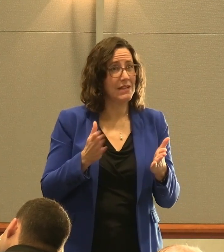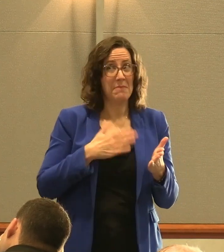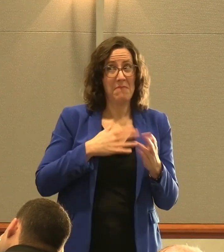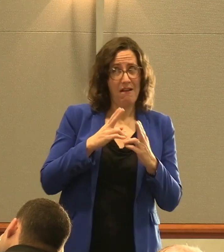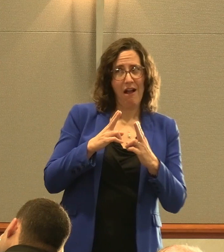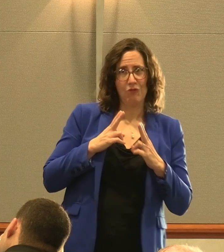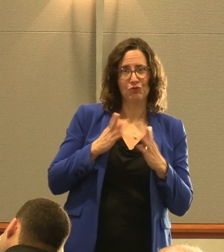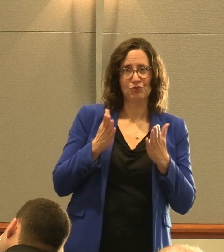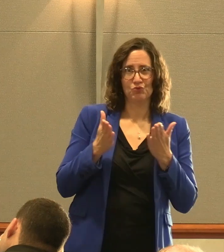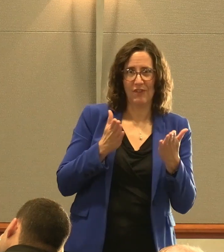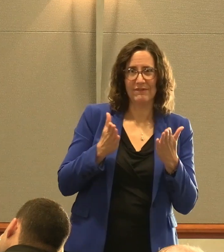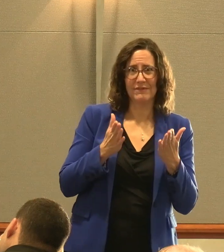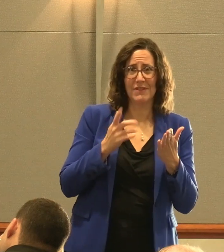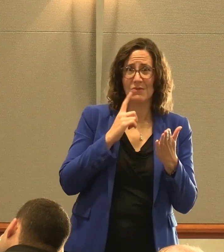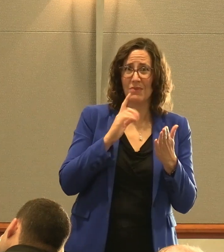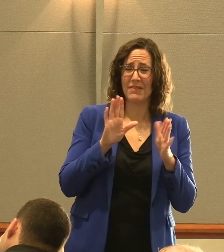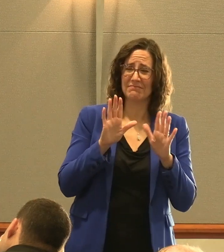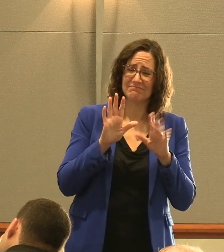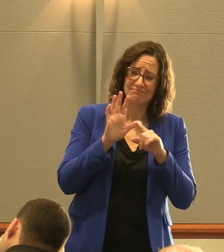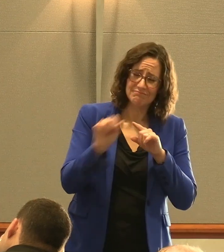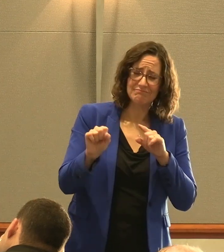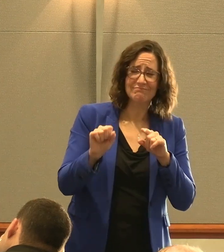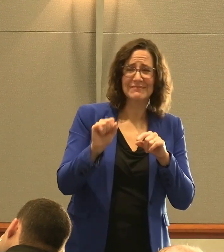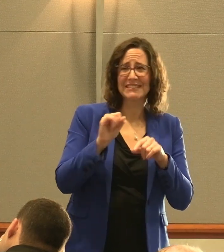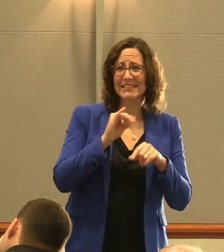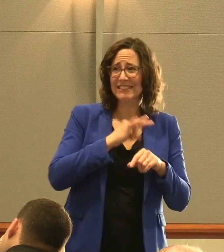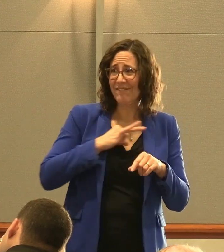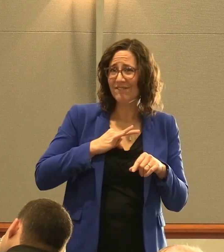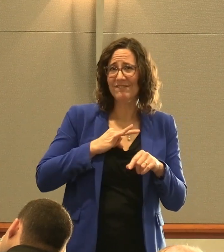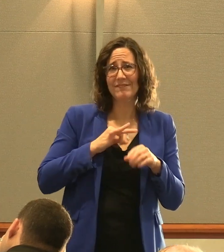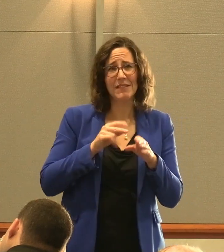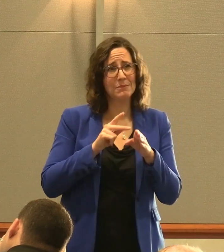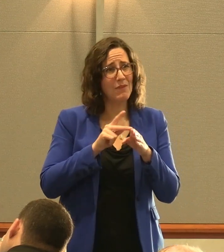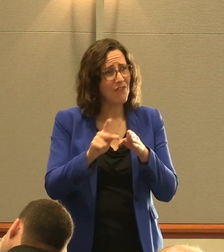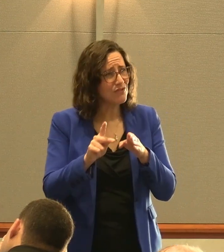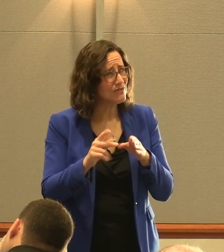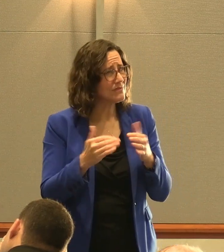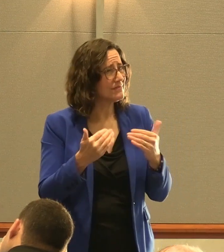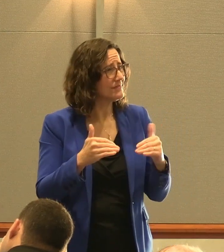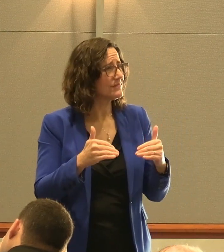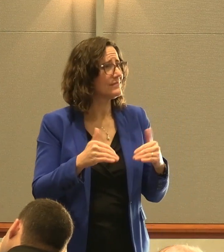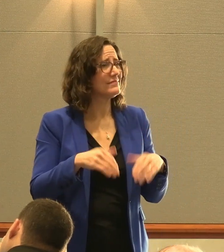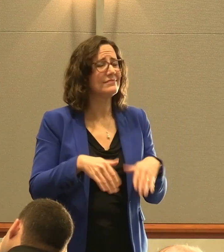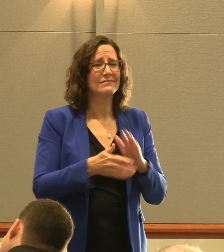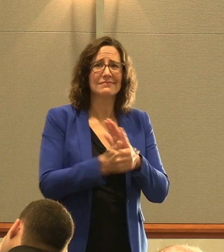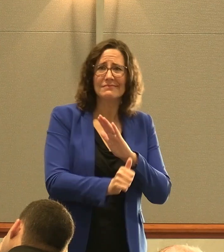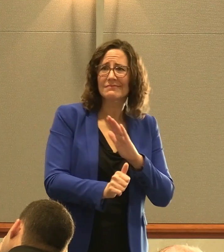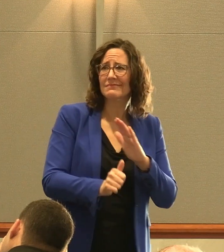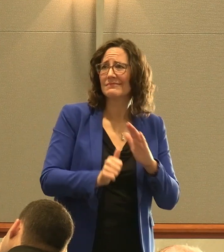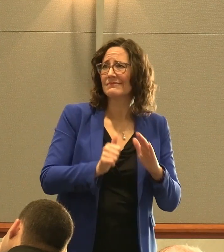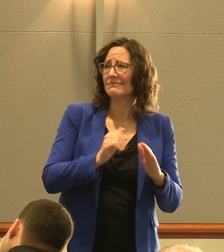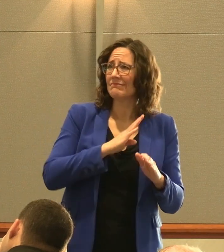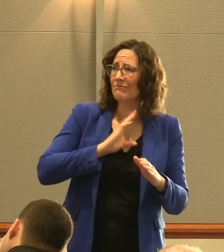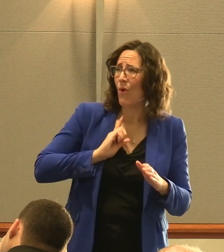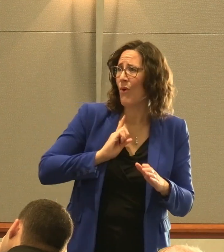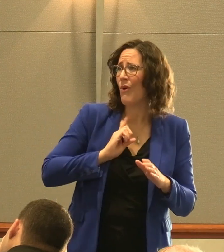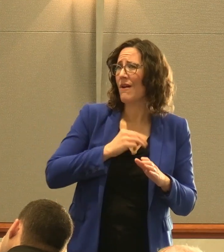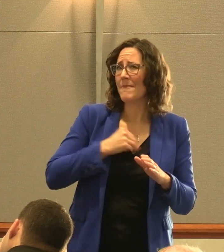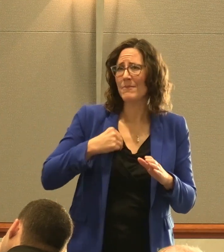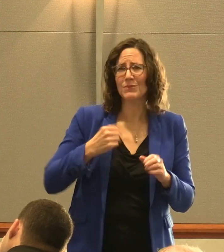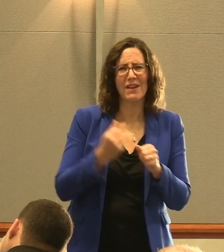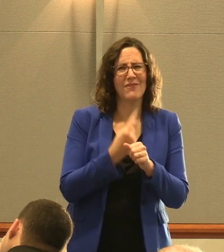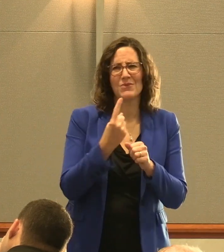to serve with such a great staff, a professional staff, and all the board members and everyone else.